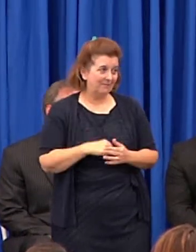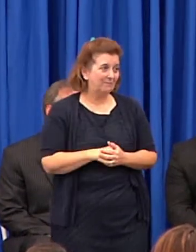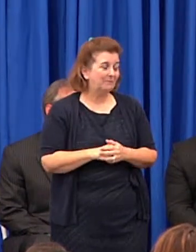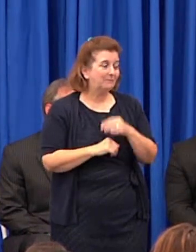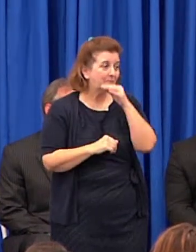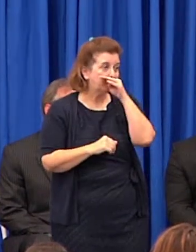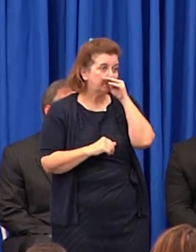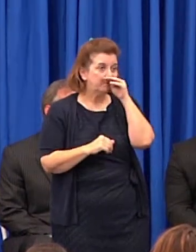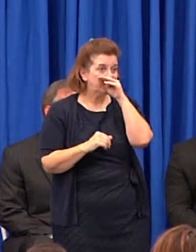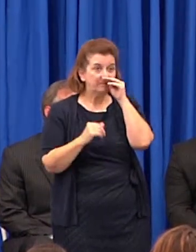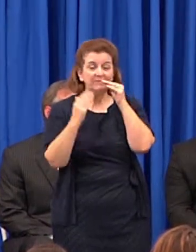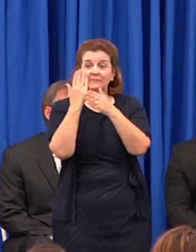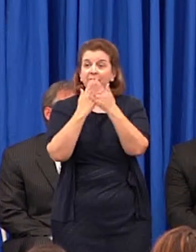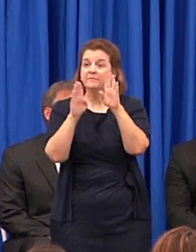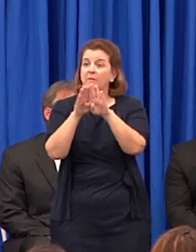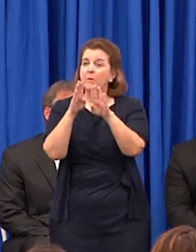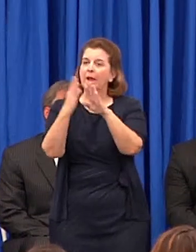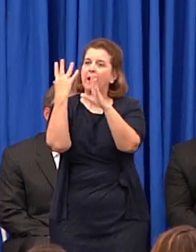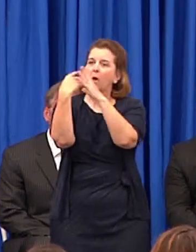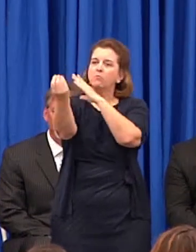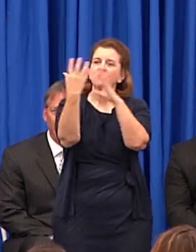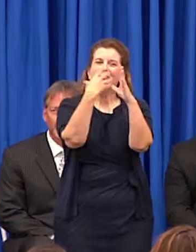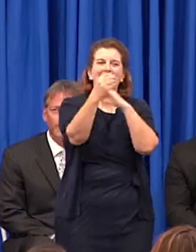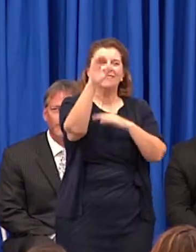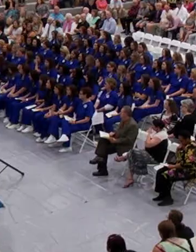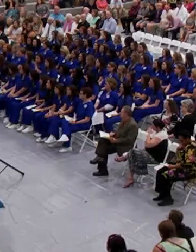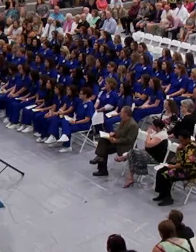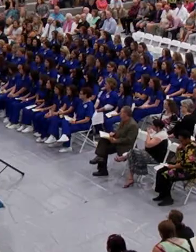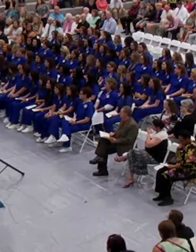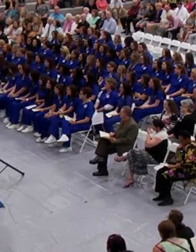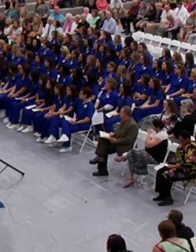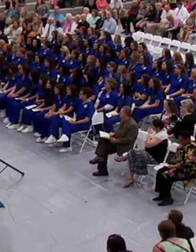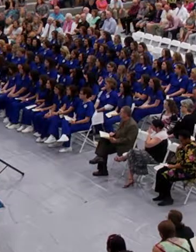like exit doors with a red illuminated exit over them,